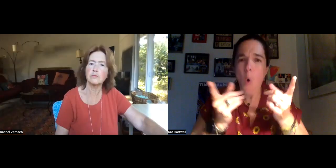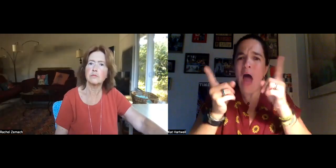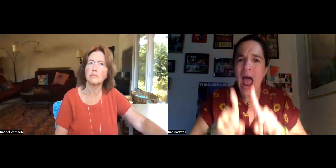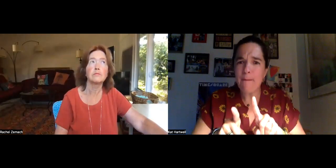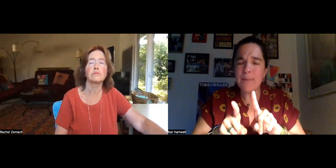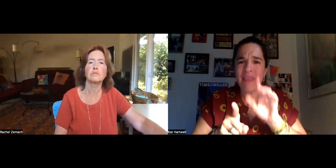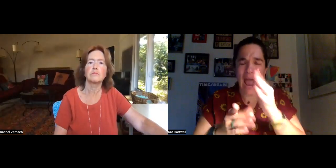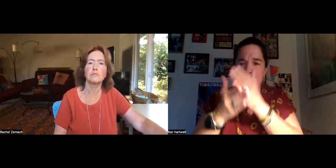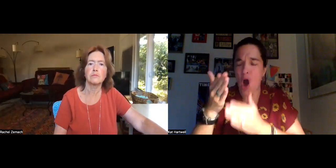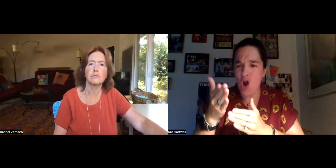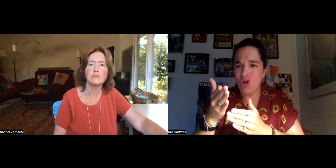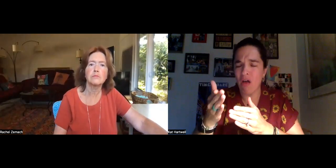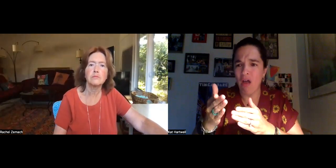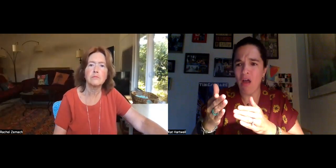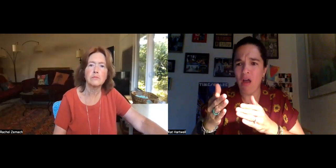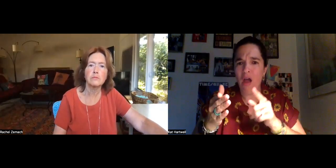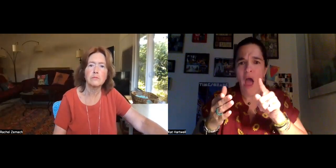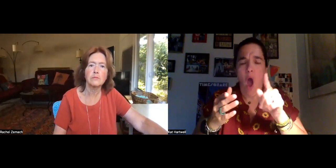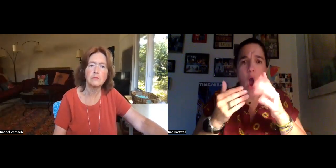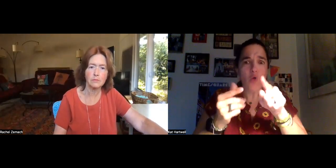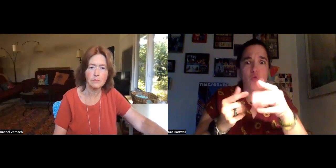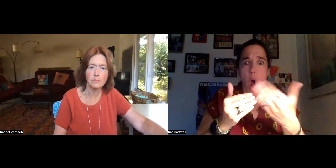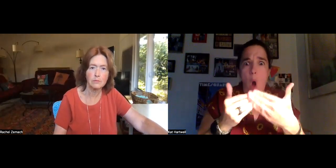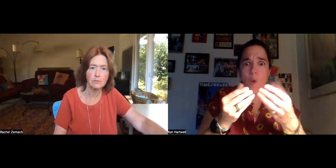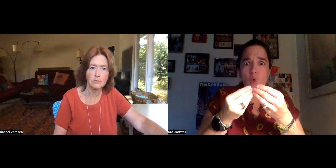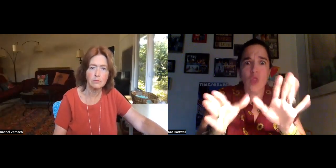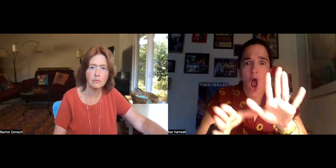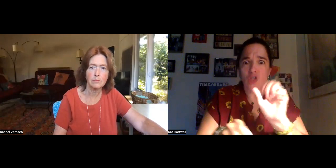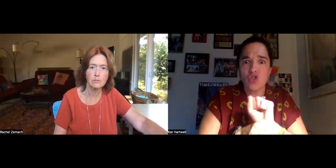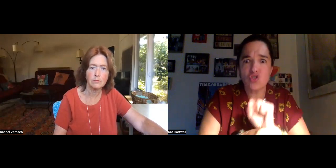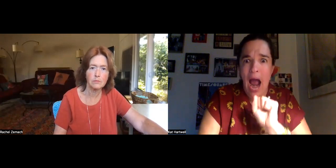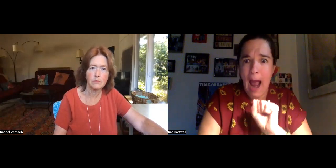What happened that part? You almost lost the job